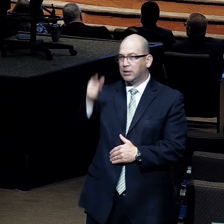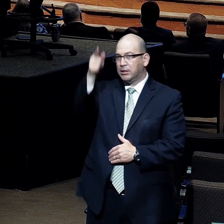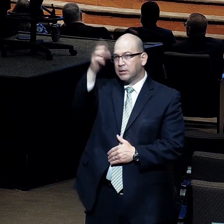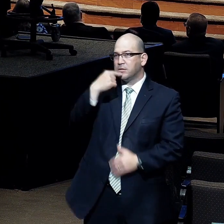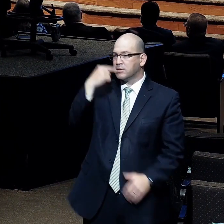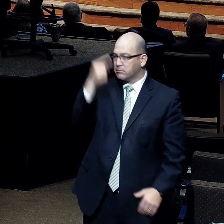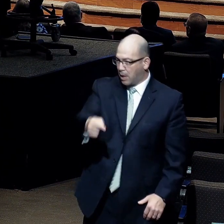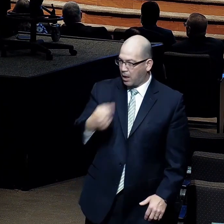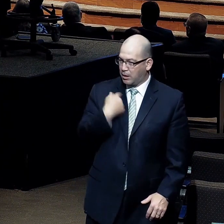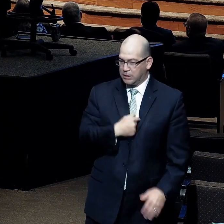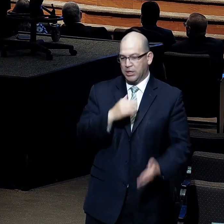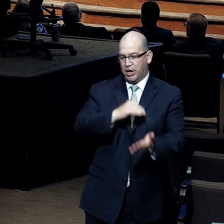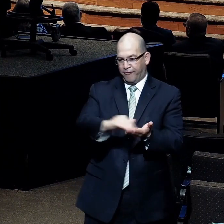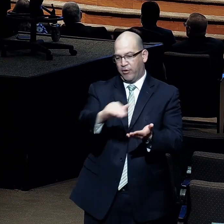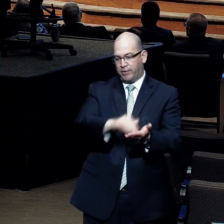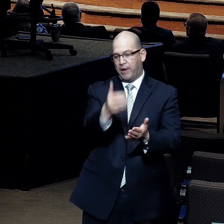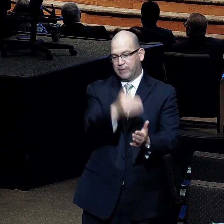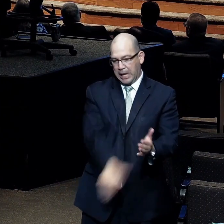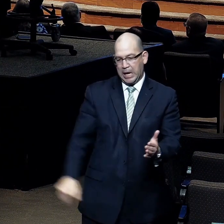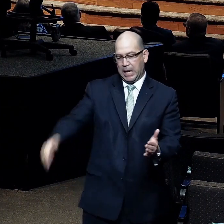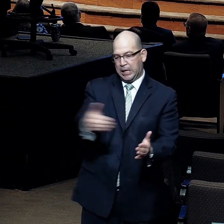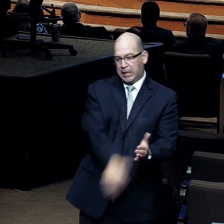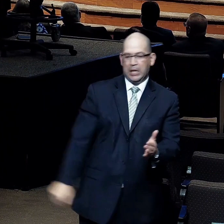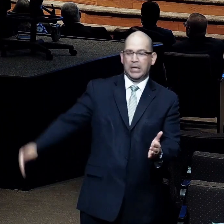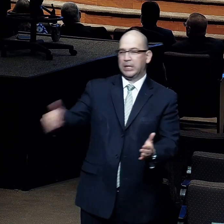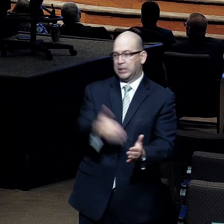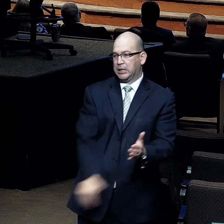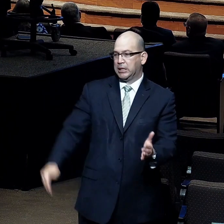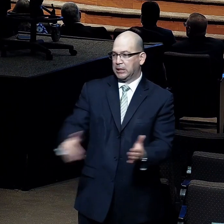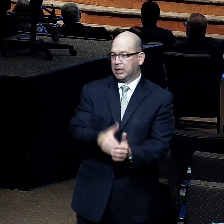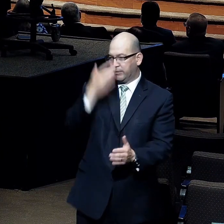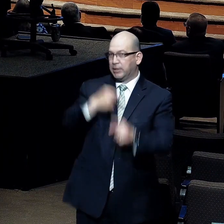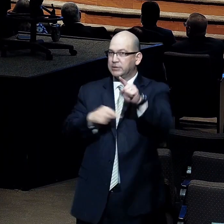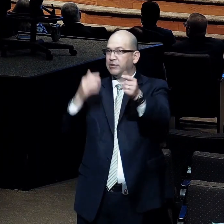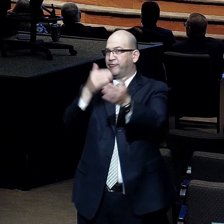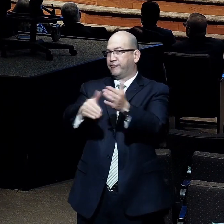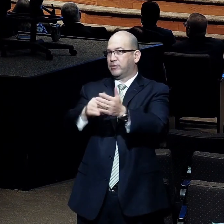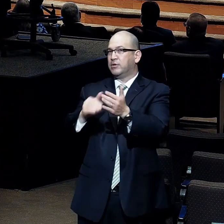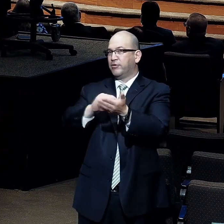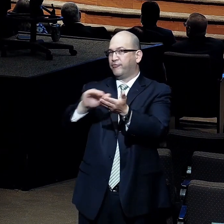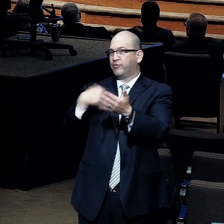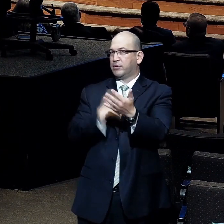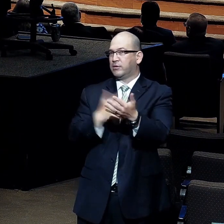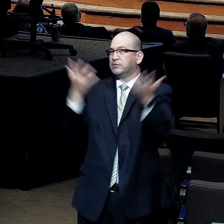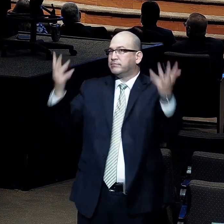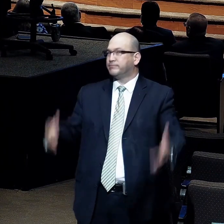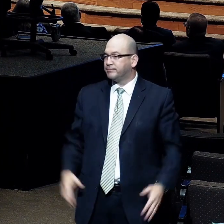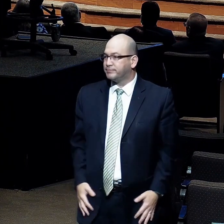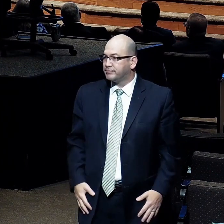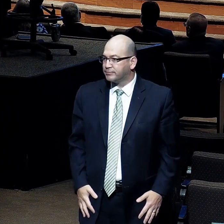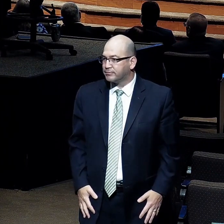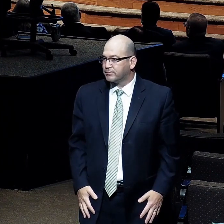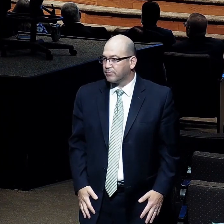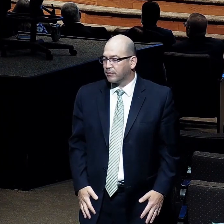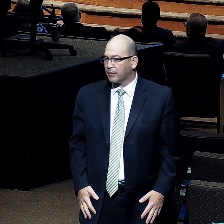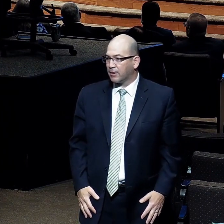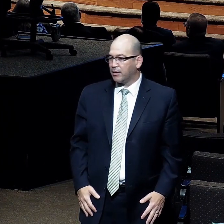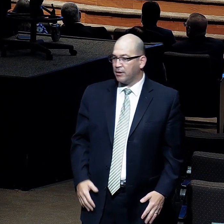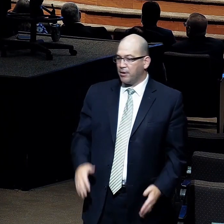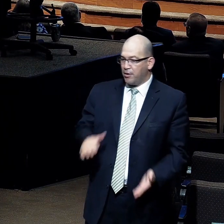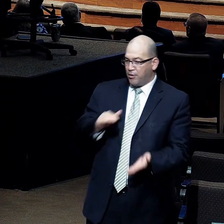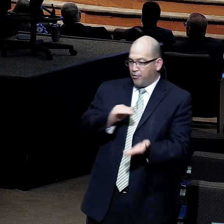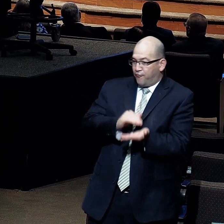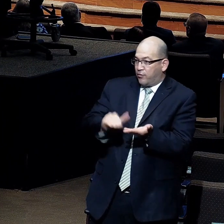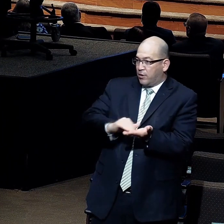times because that is the number of times they are forgiven by God. Amen. Someone once said, to forgive is to set a prisoner free